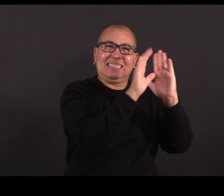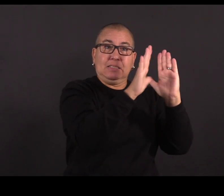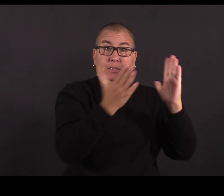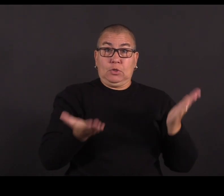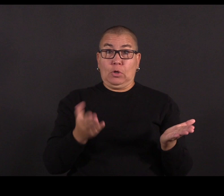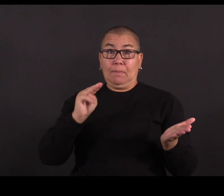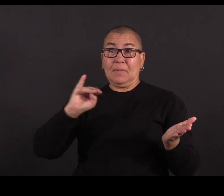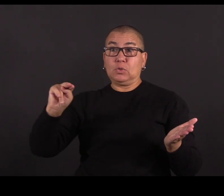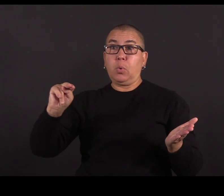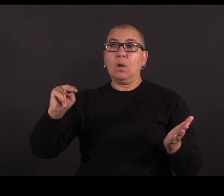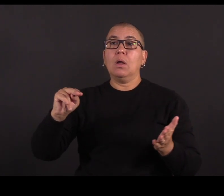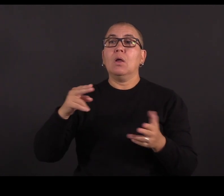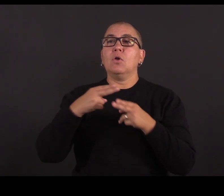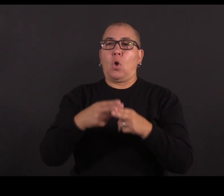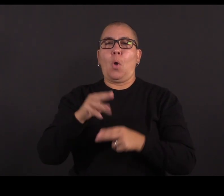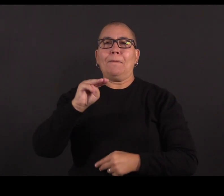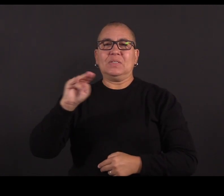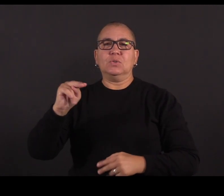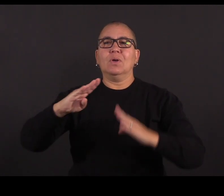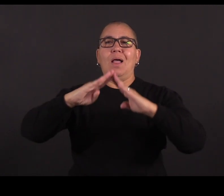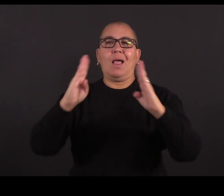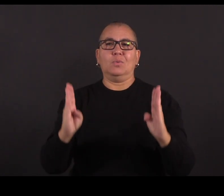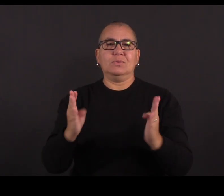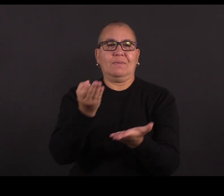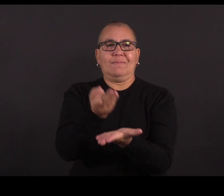Minnesota Housing Finance Agency.